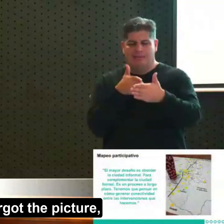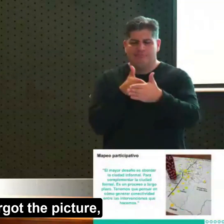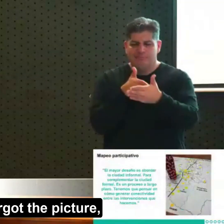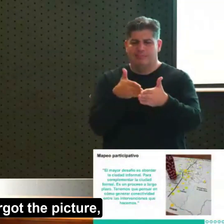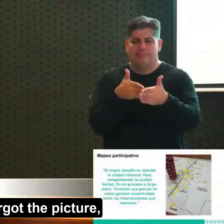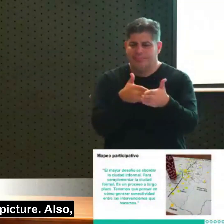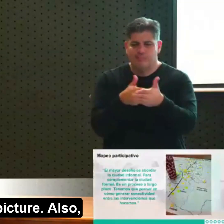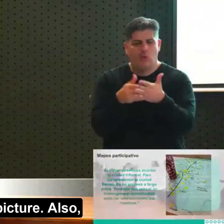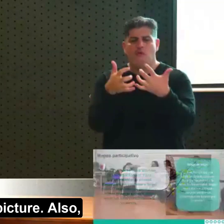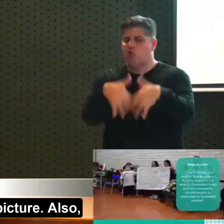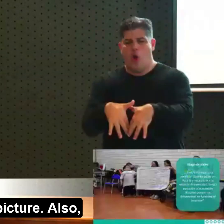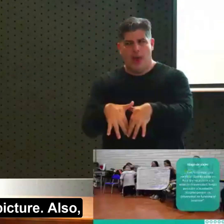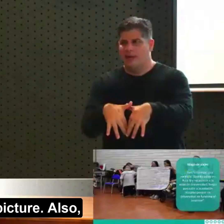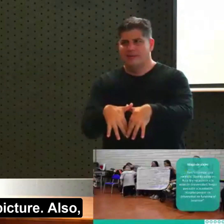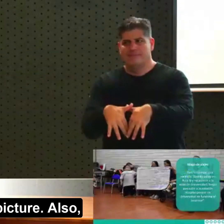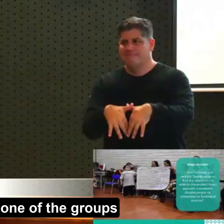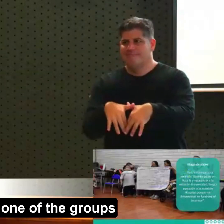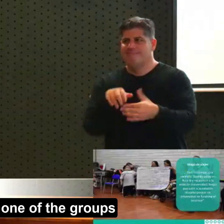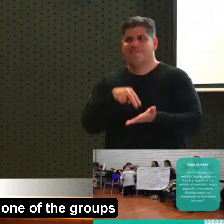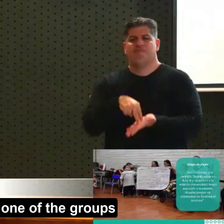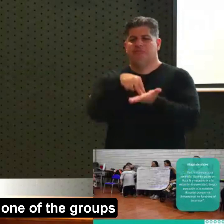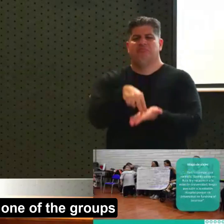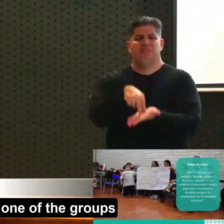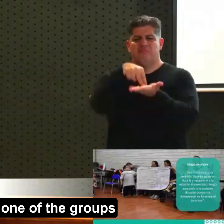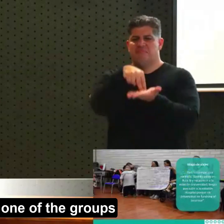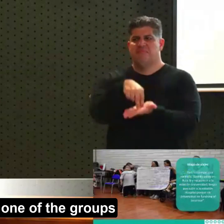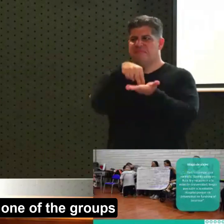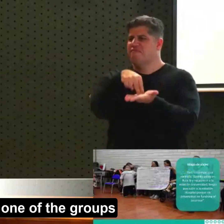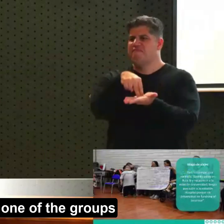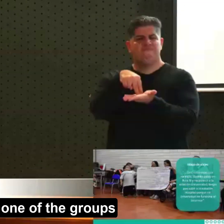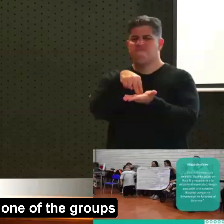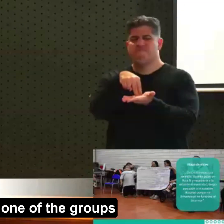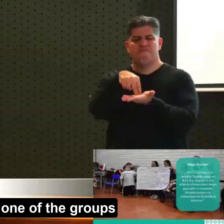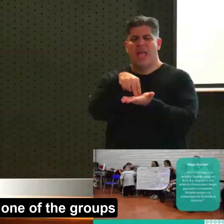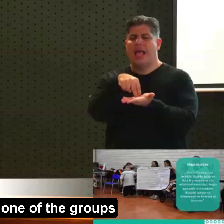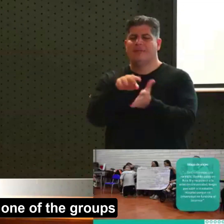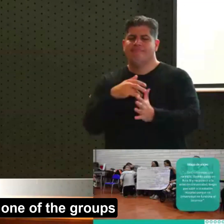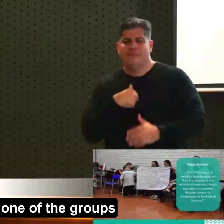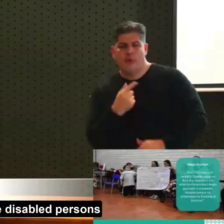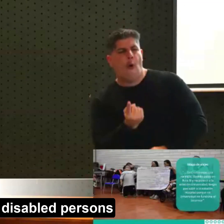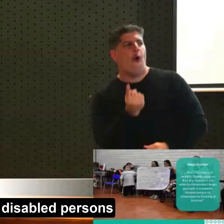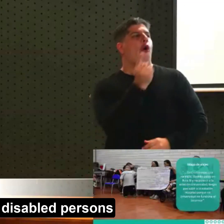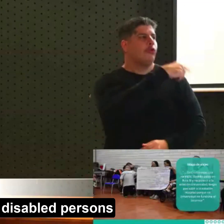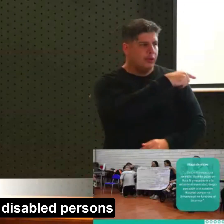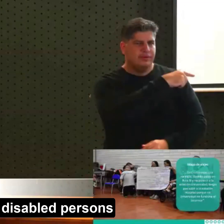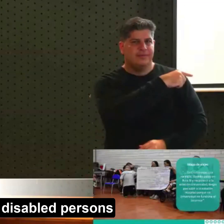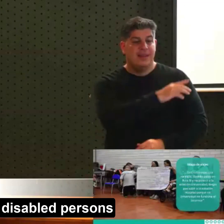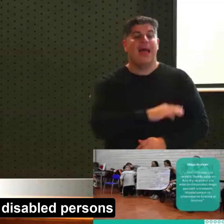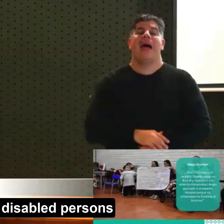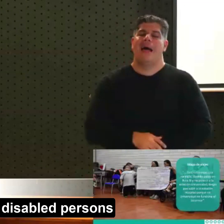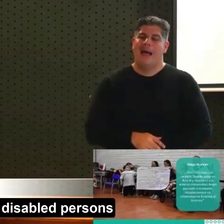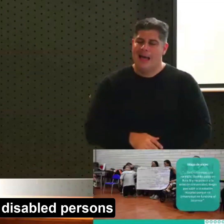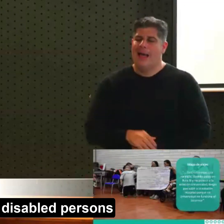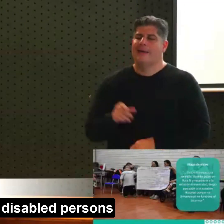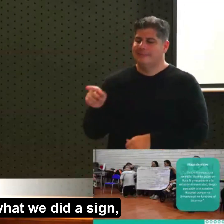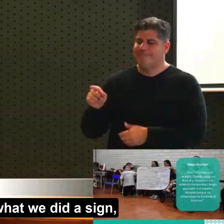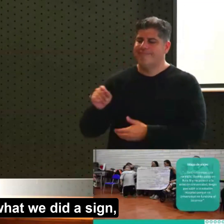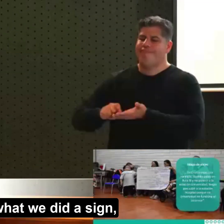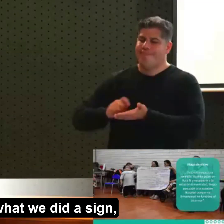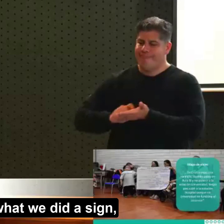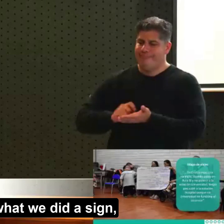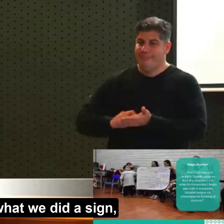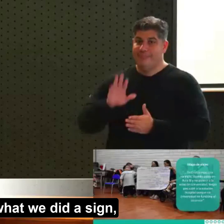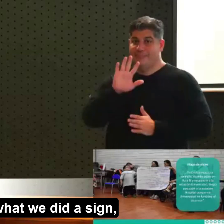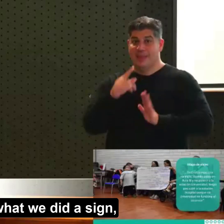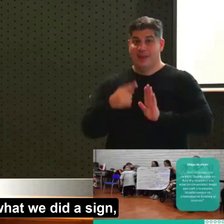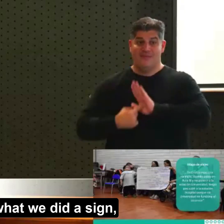Oh, I forgot the picture. The picture also we find is one of the groups that were disabled persons,